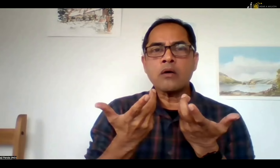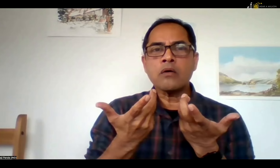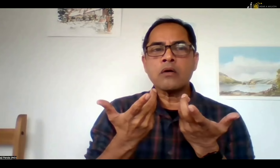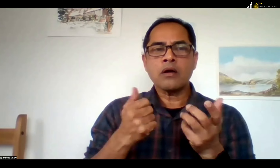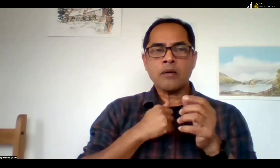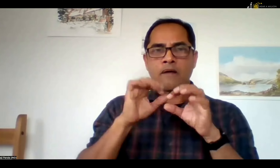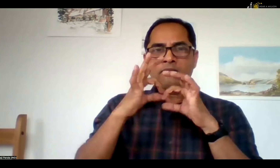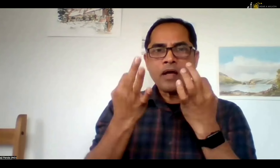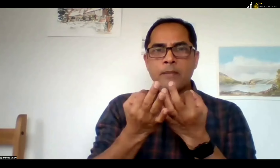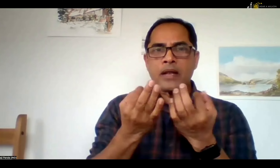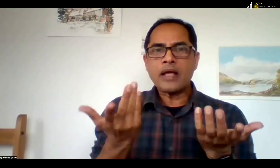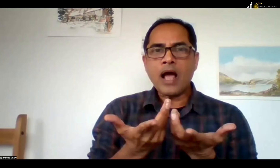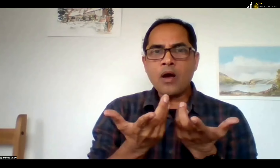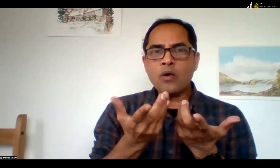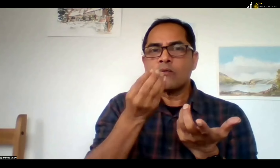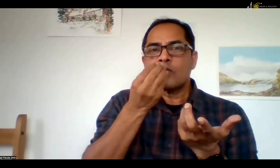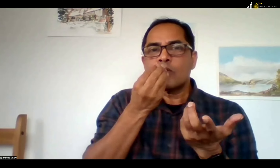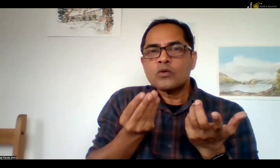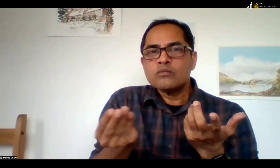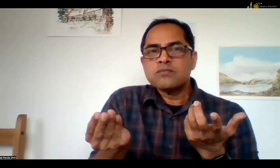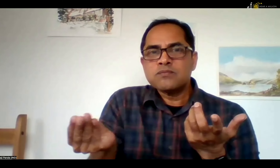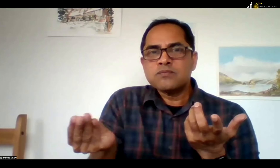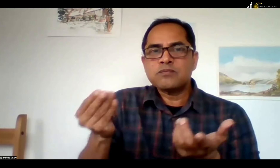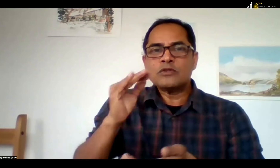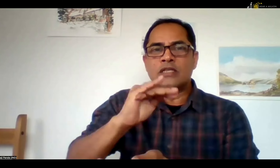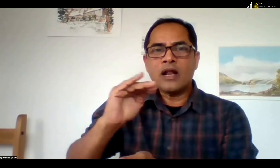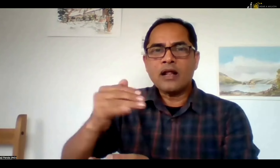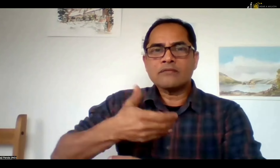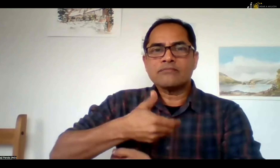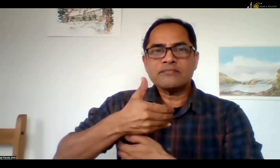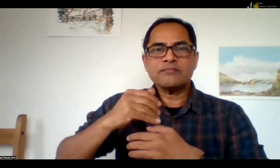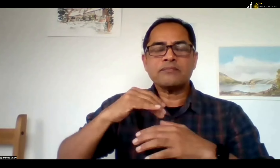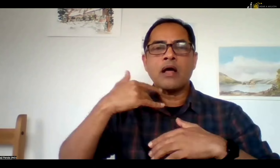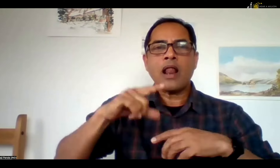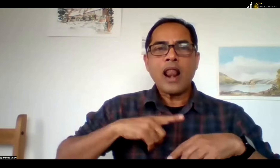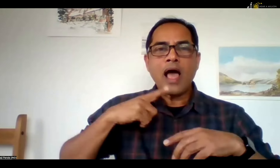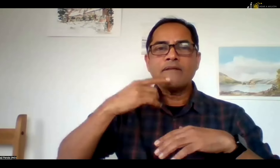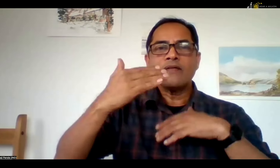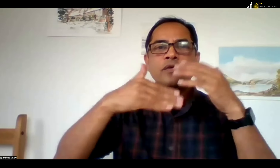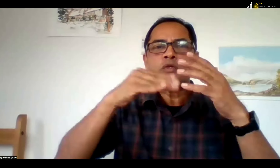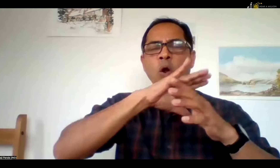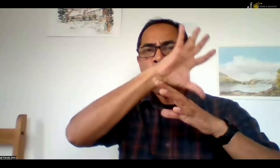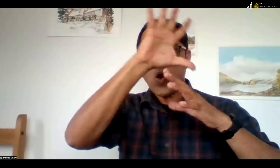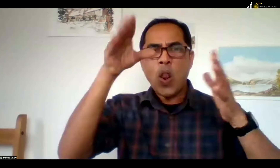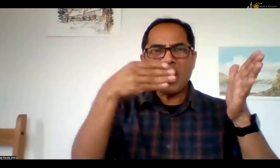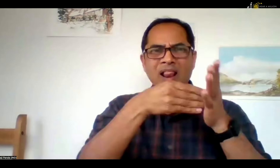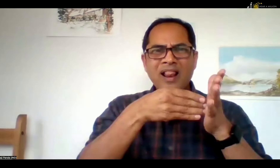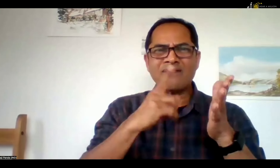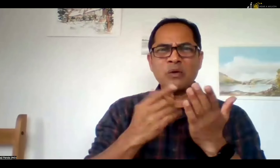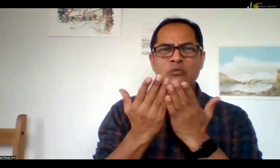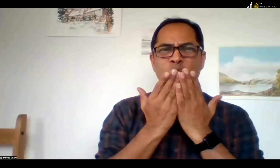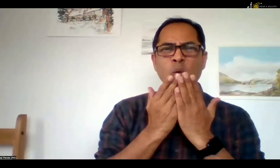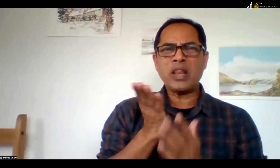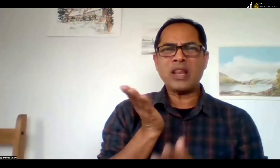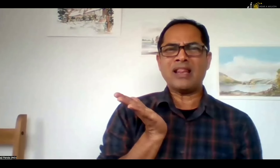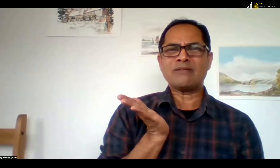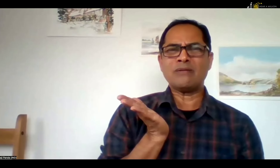And, if we don't have literacy skills, if we have good knowledge, how do we fend for ourselves, our families? What do I do in my